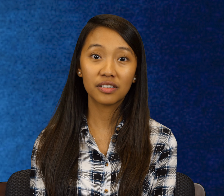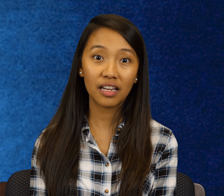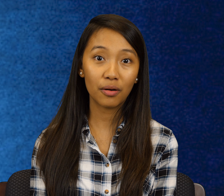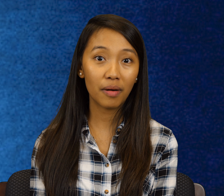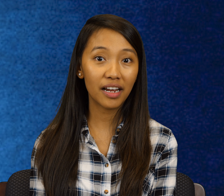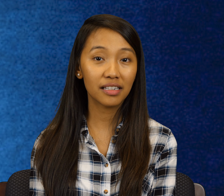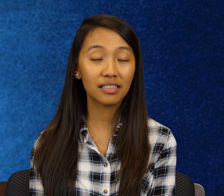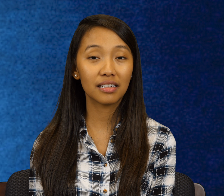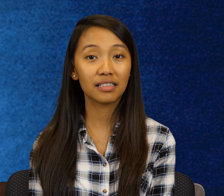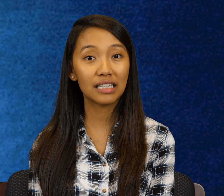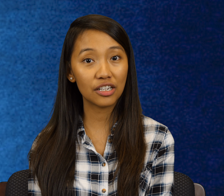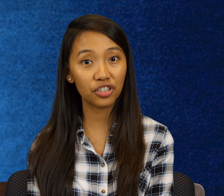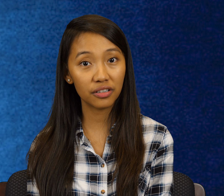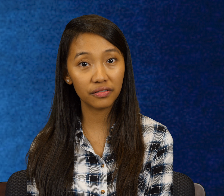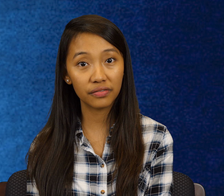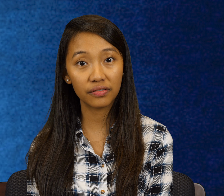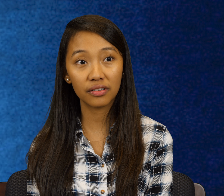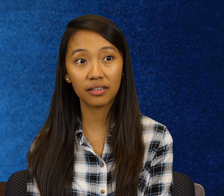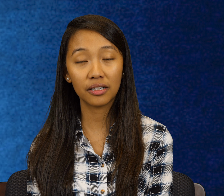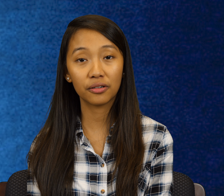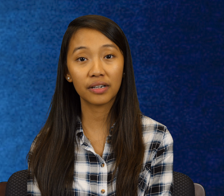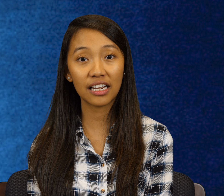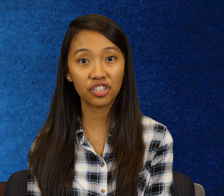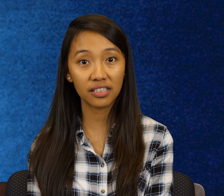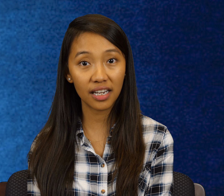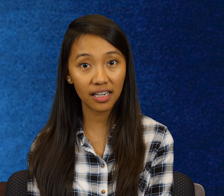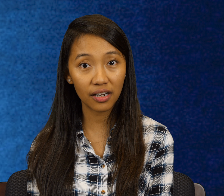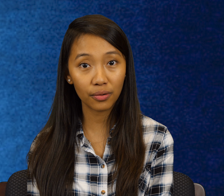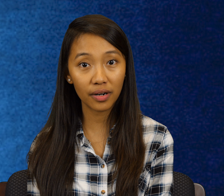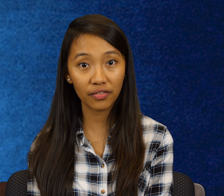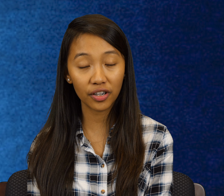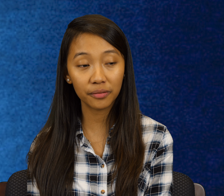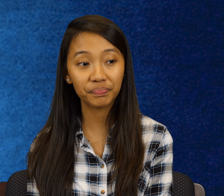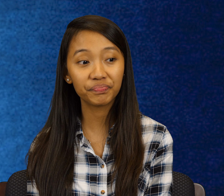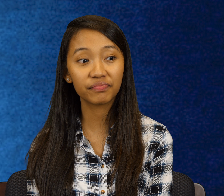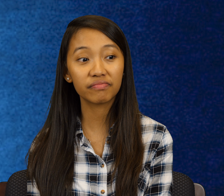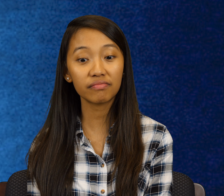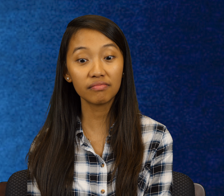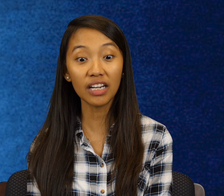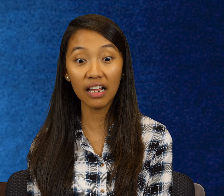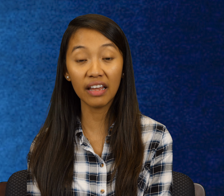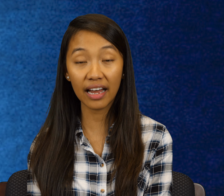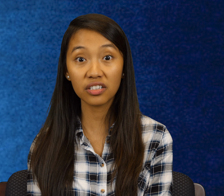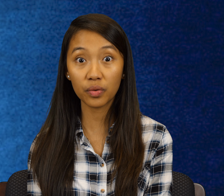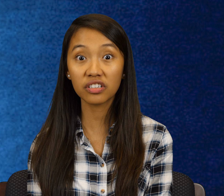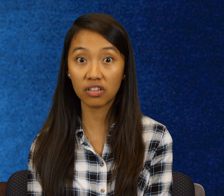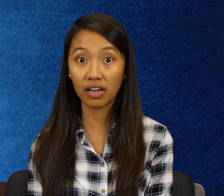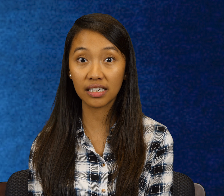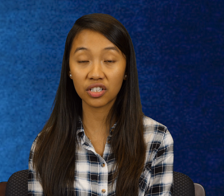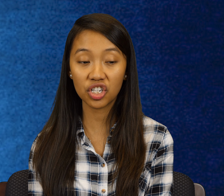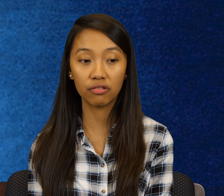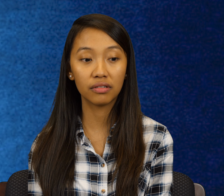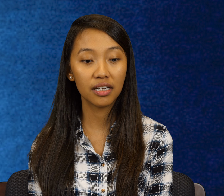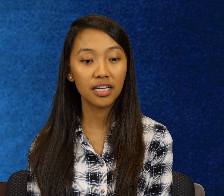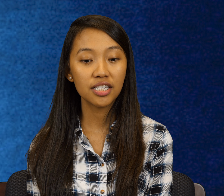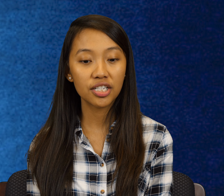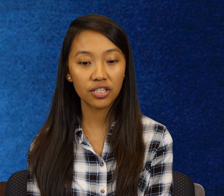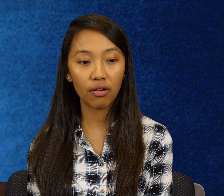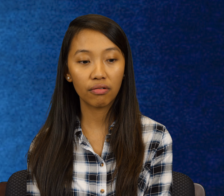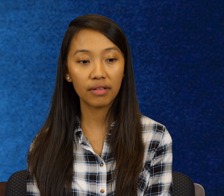mosquito bites and danger of, catching dengue or whatever, they had us wear stockings too. So that